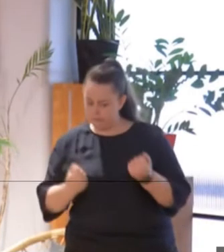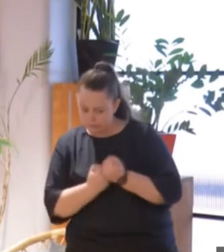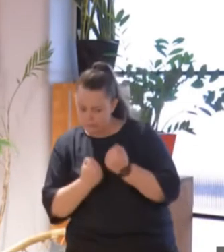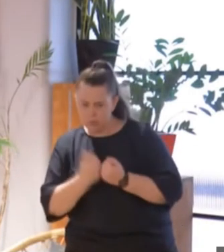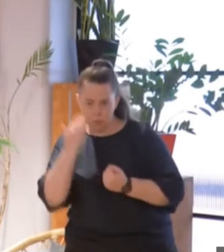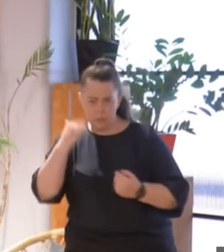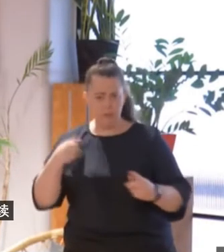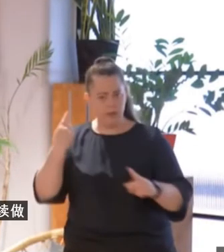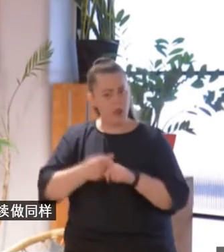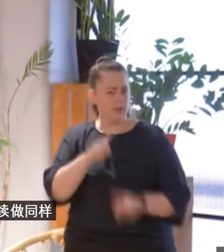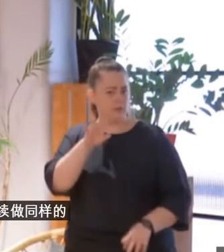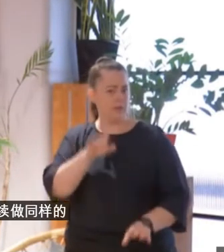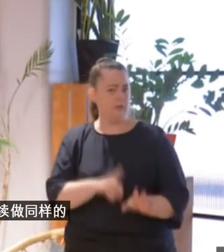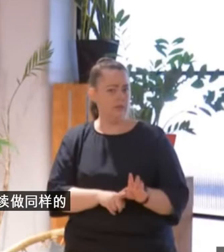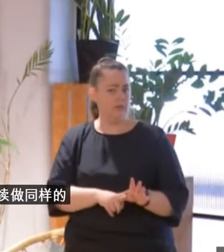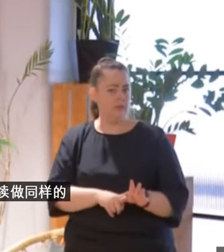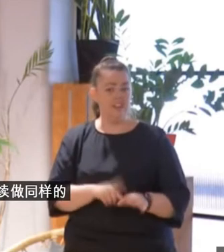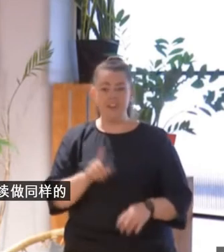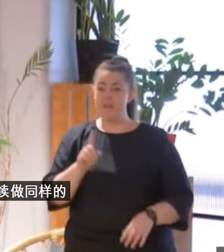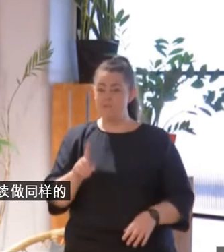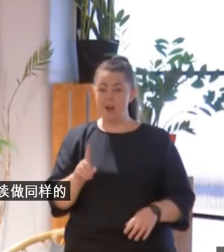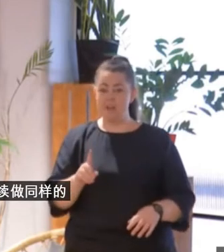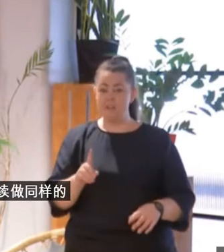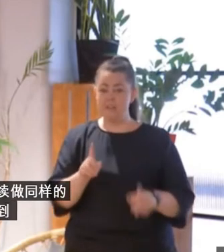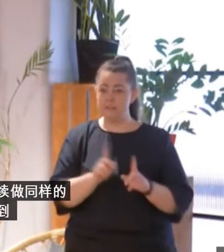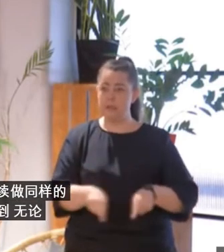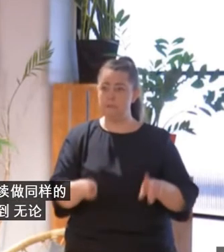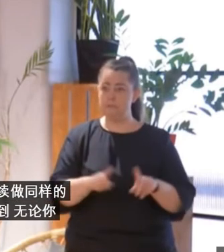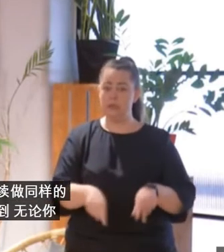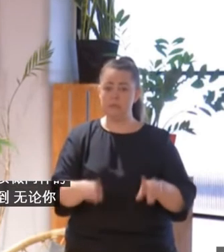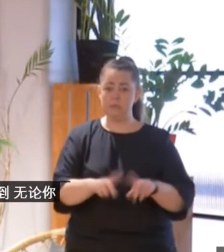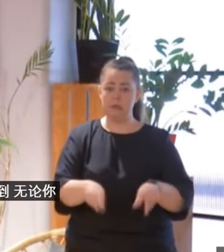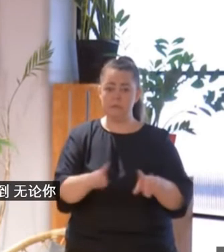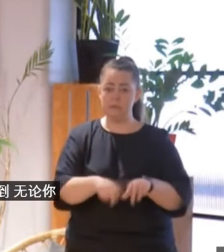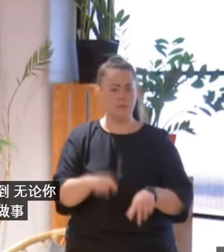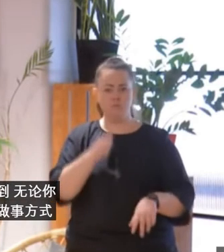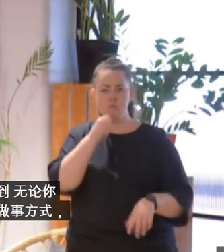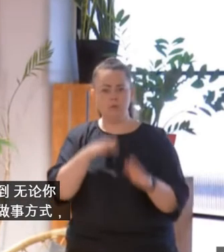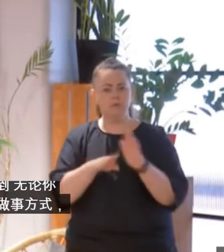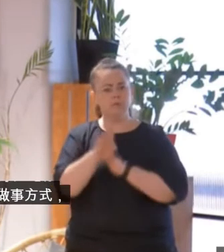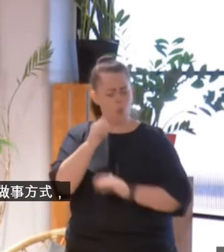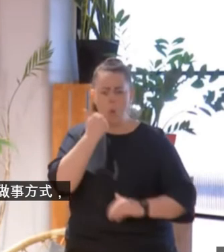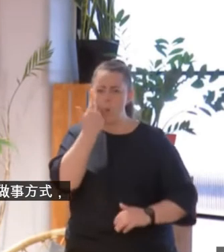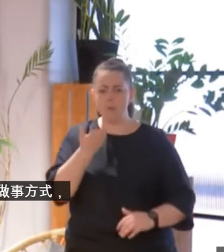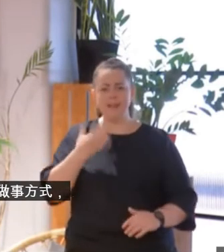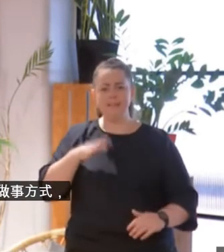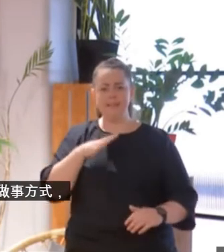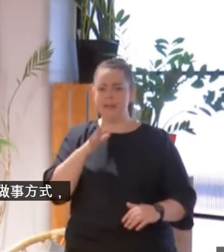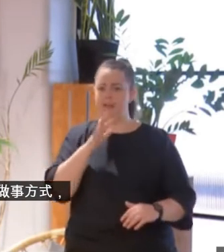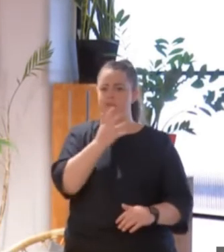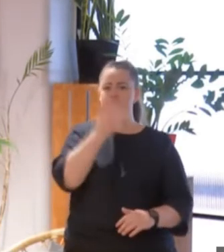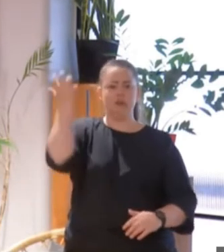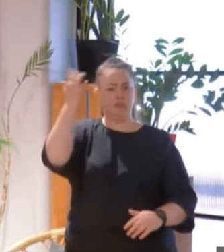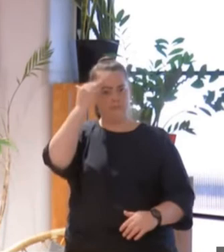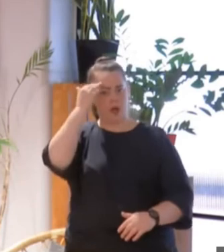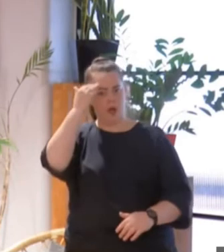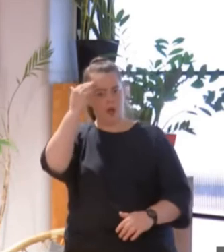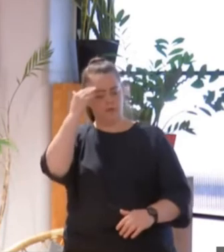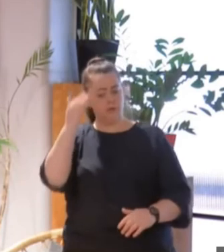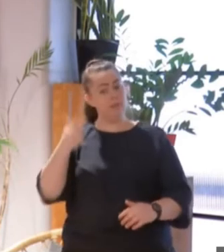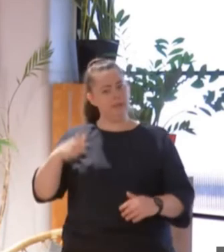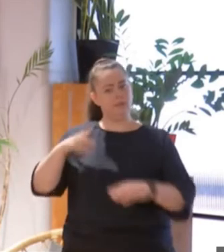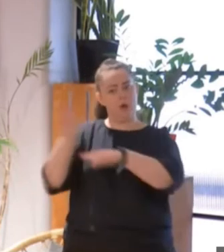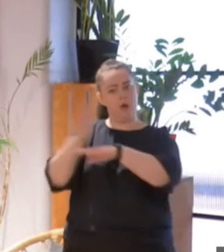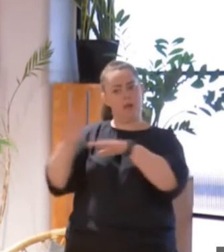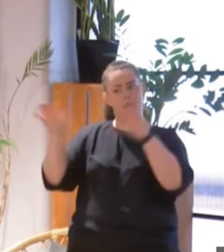10 years. But if you keep doing the same thing, you won't get anywhere. You always got to look at new ways of doing things. That's exactly what this panel's about. And certainly I'll say